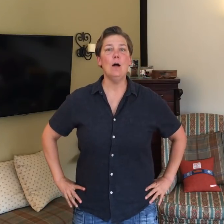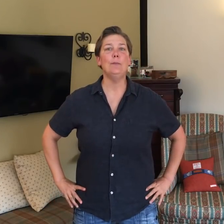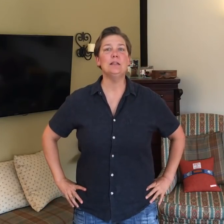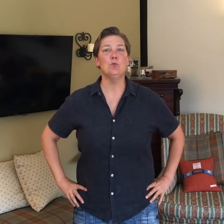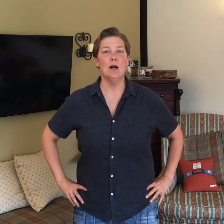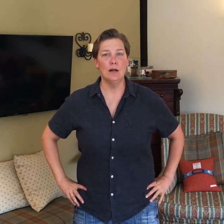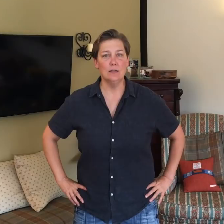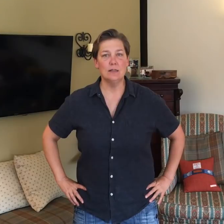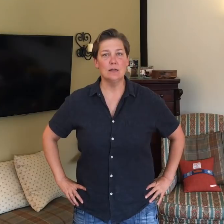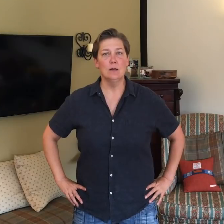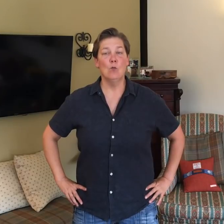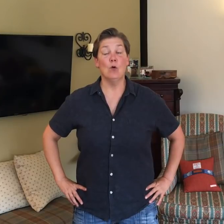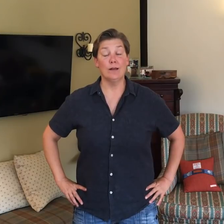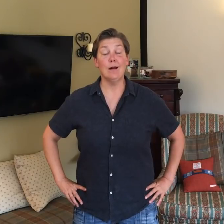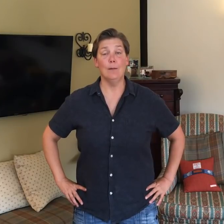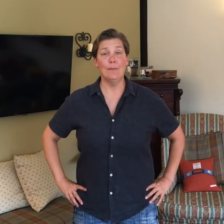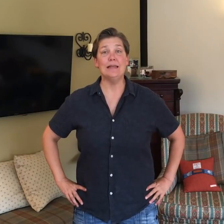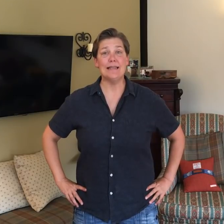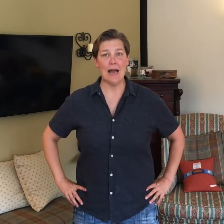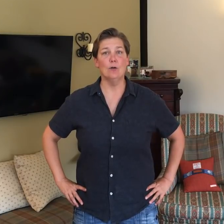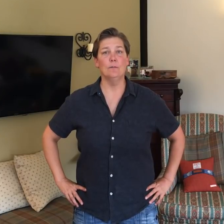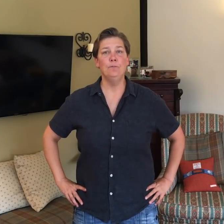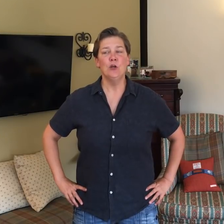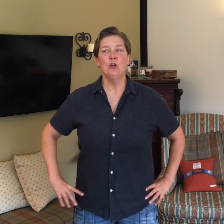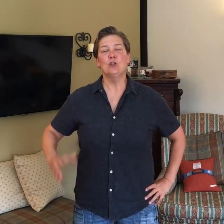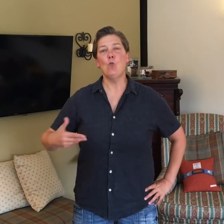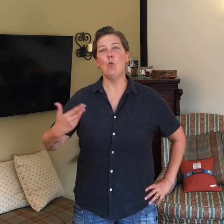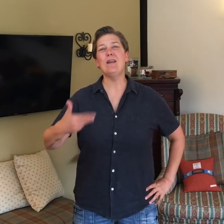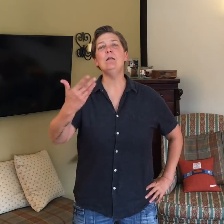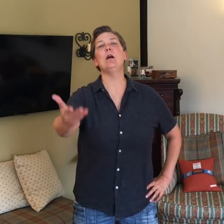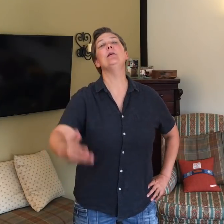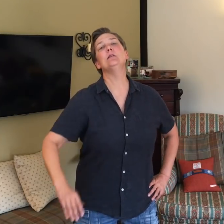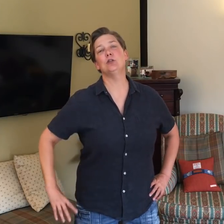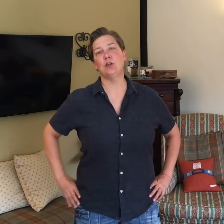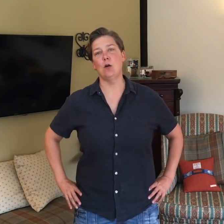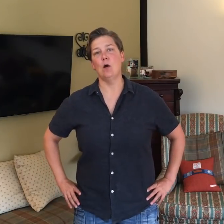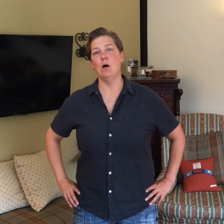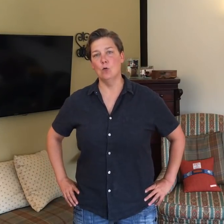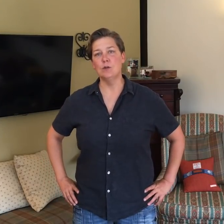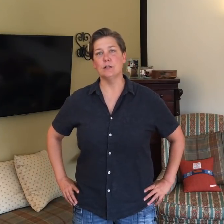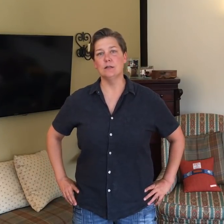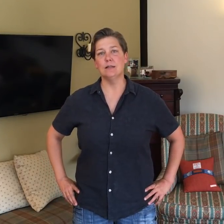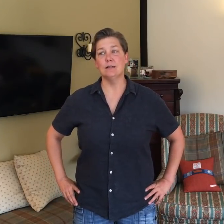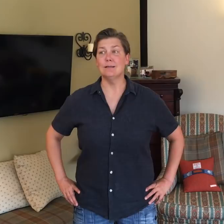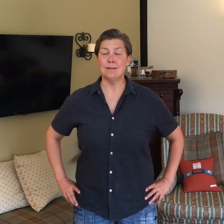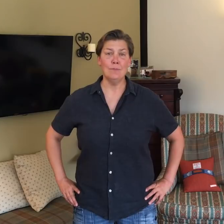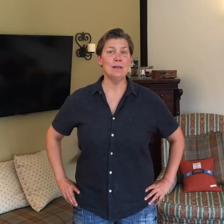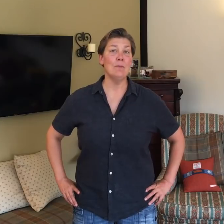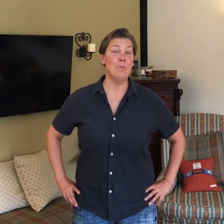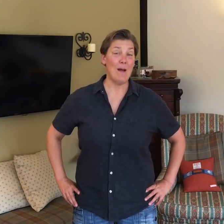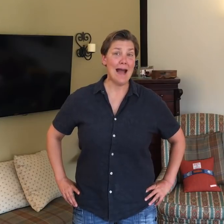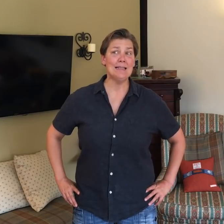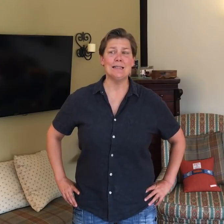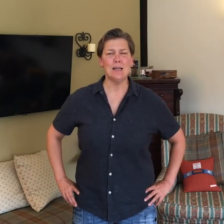sharpest words want to cut me down. So what we are going to show our audience is that something bad is